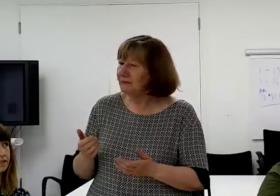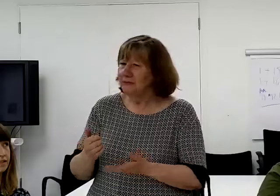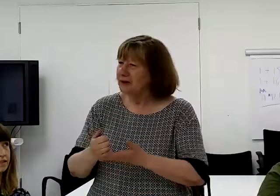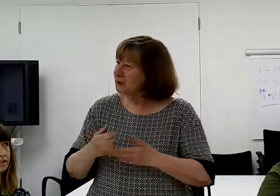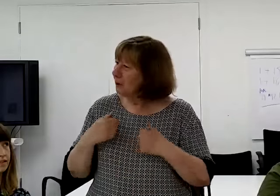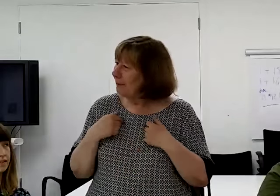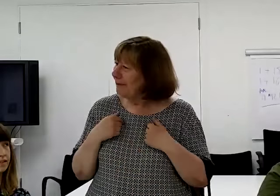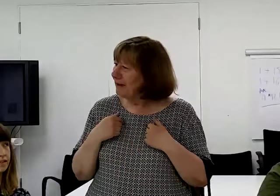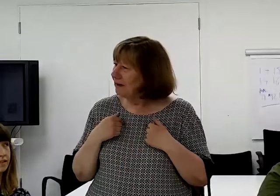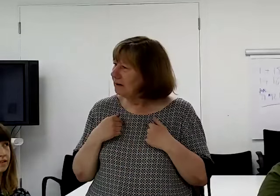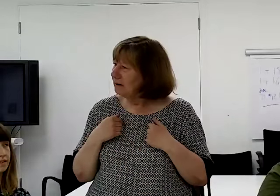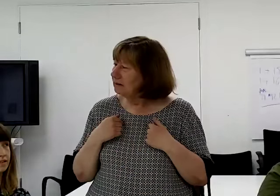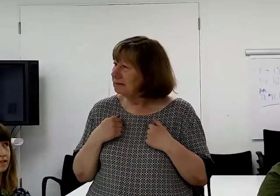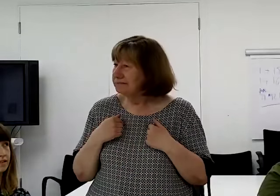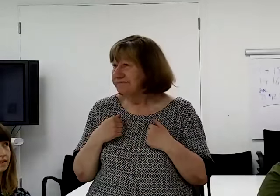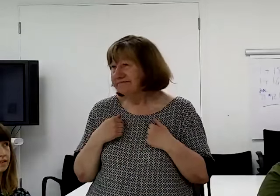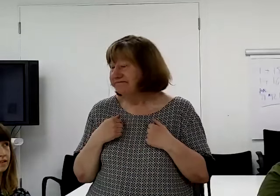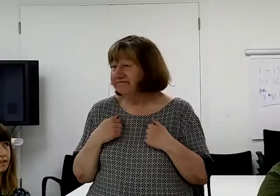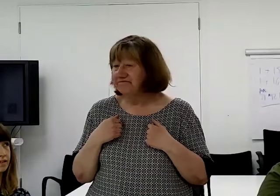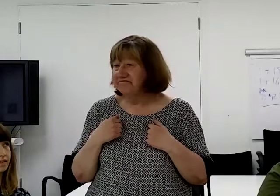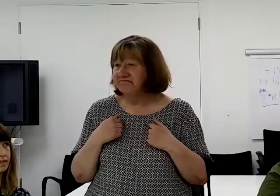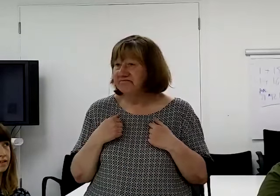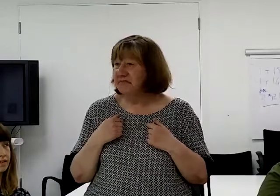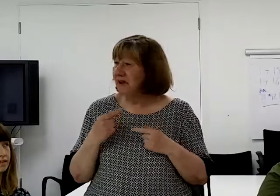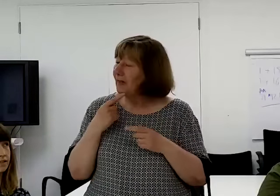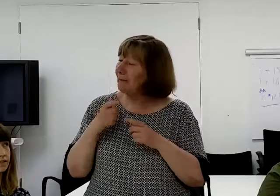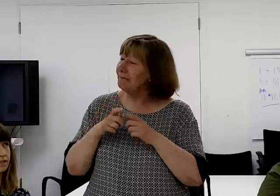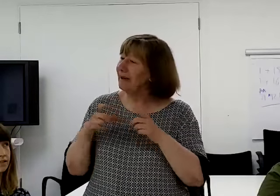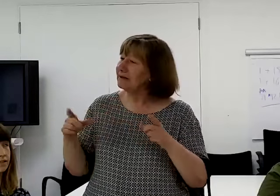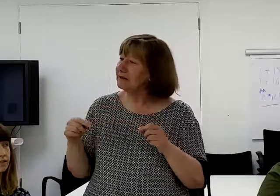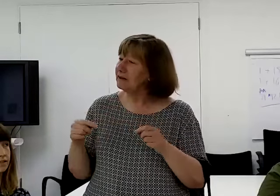these politicians, do they actually support me?